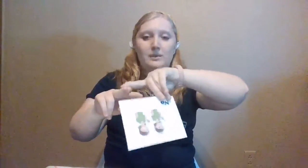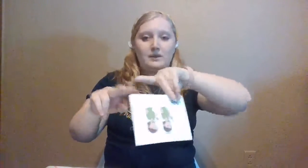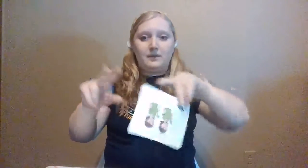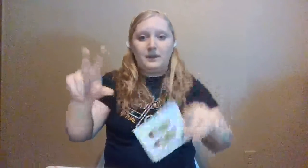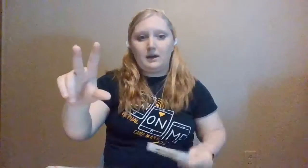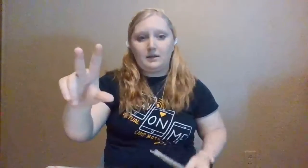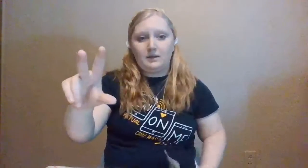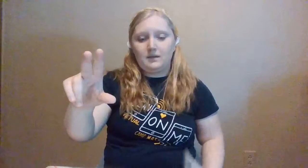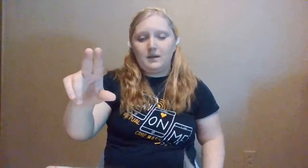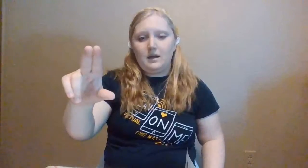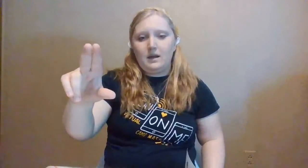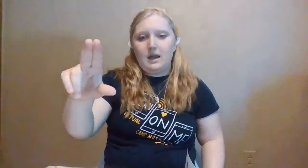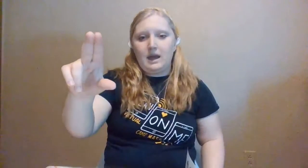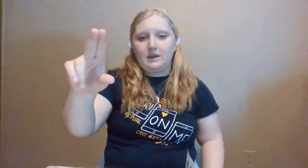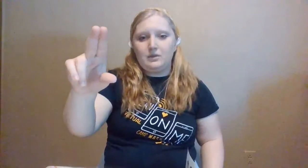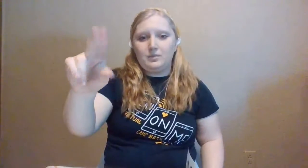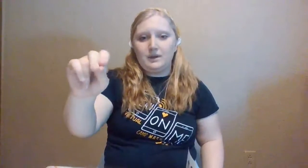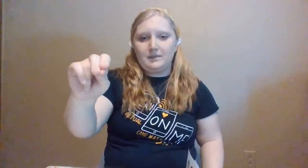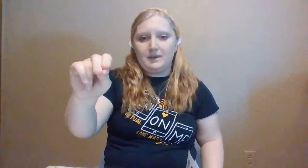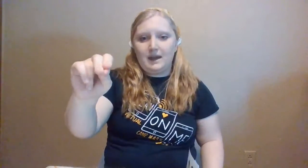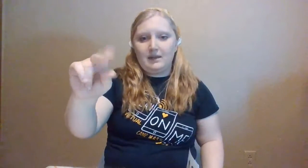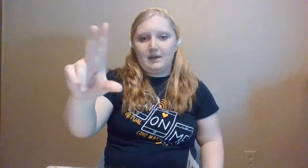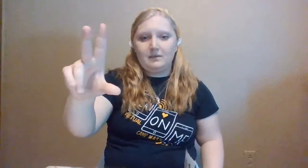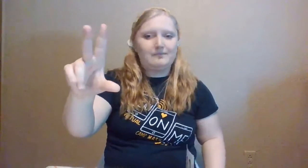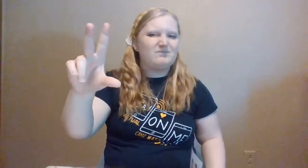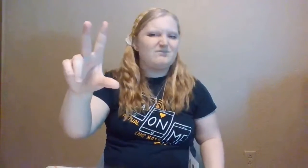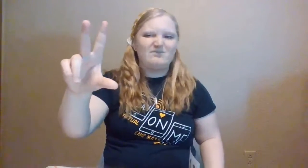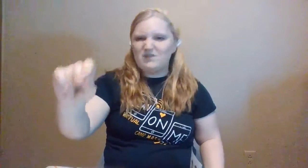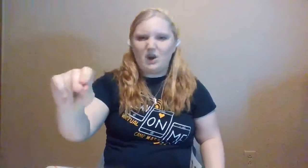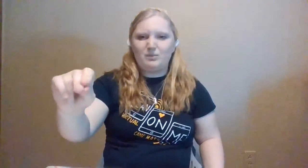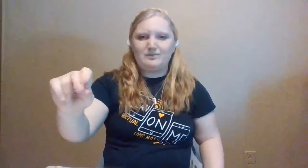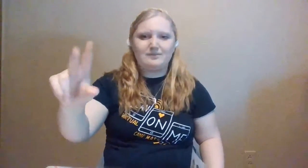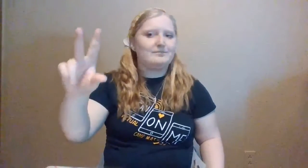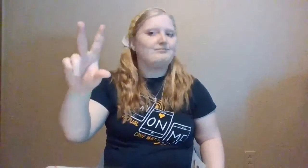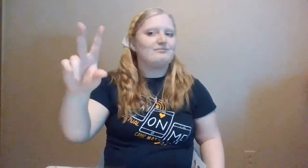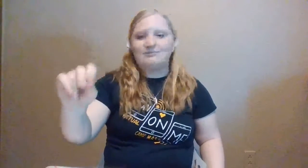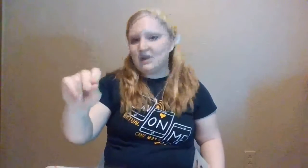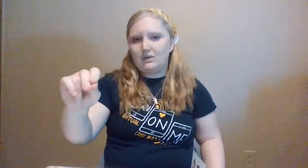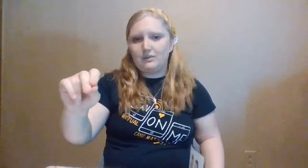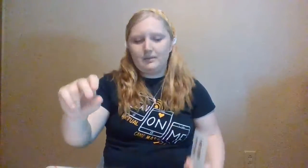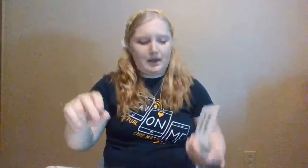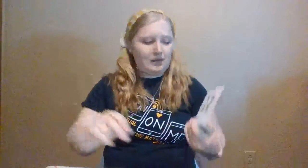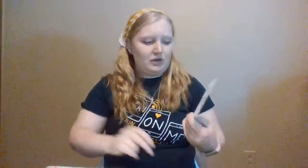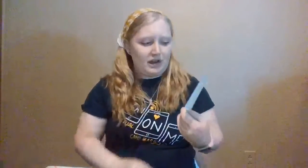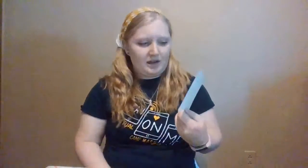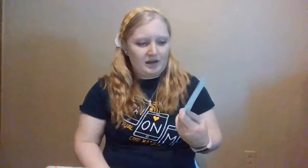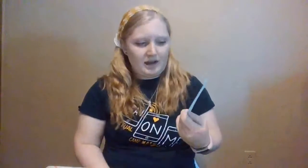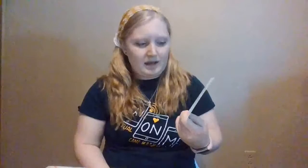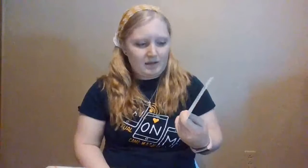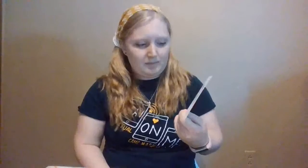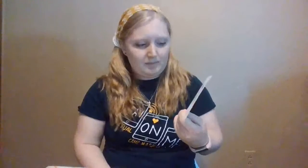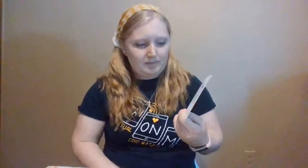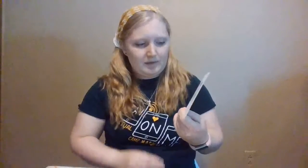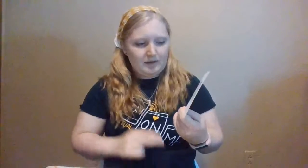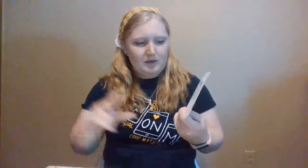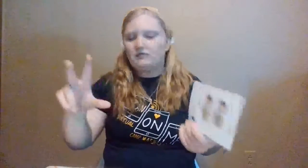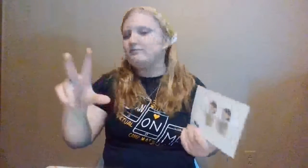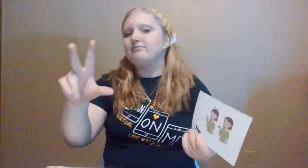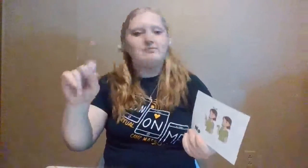middle fingers, and you bring them together. No. No. And you shake your head no.